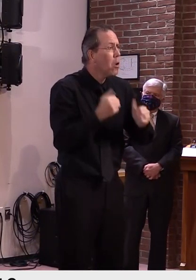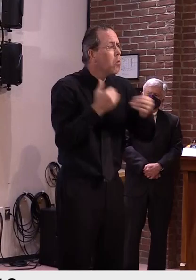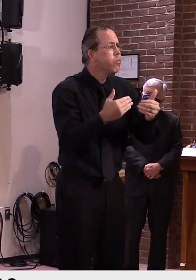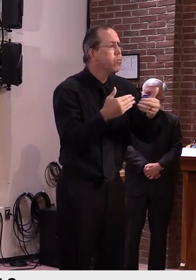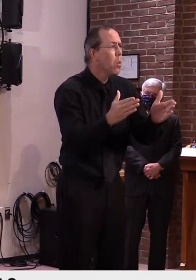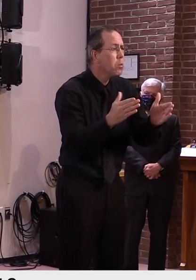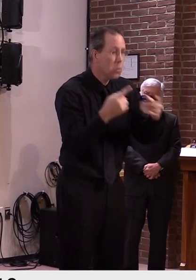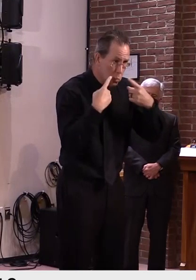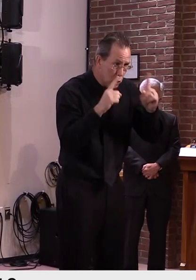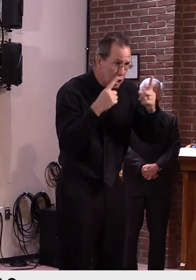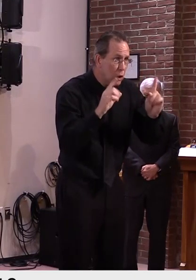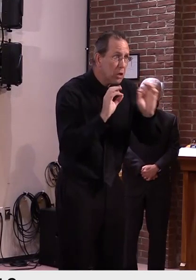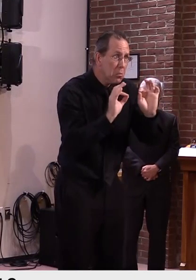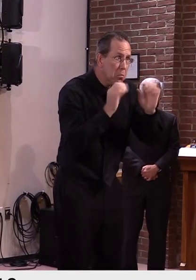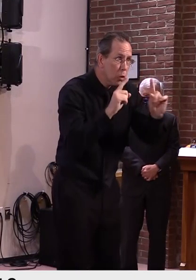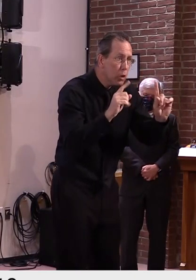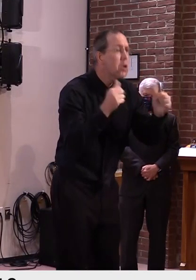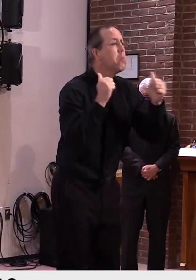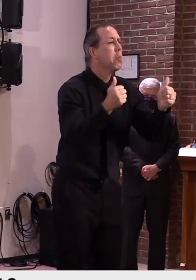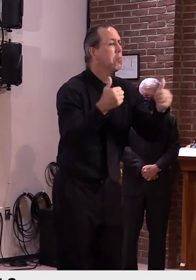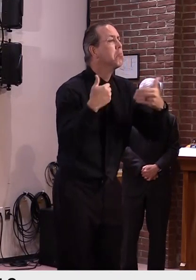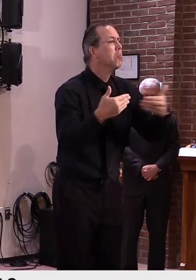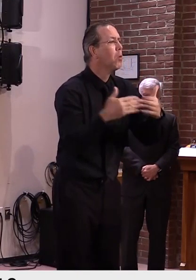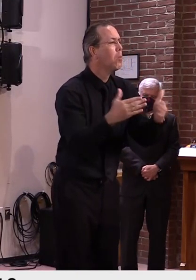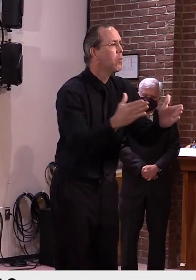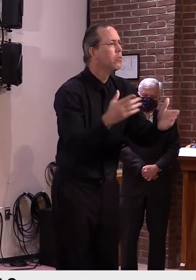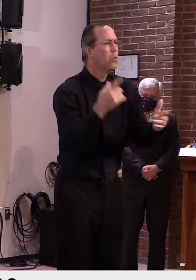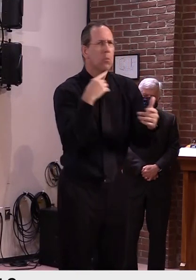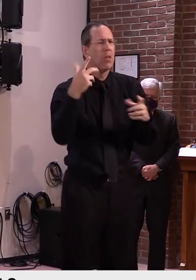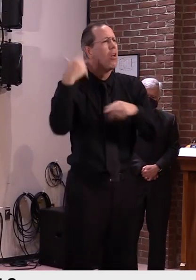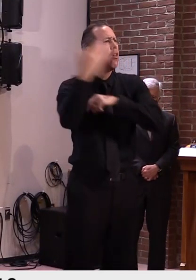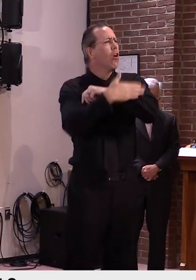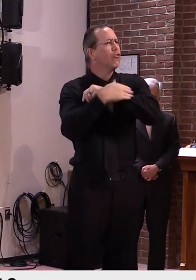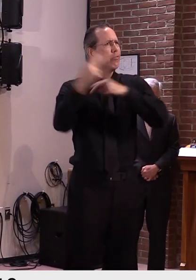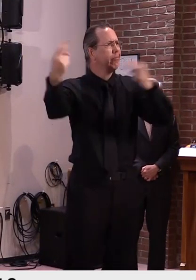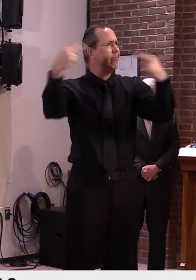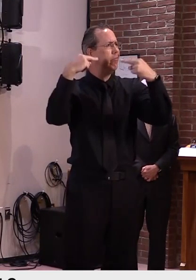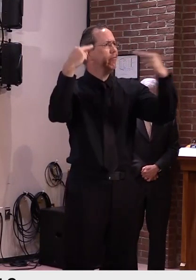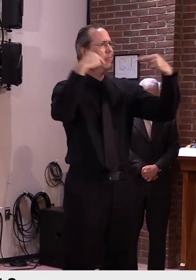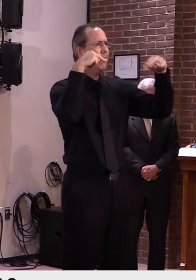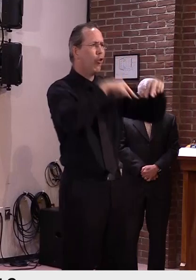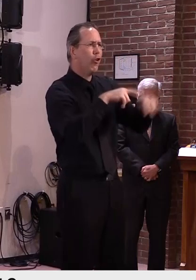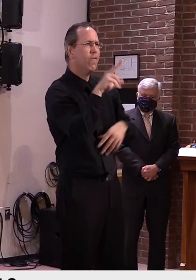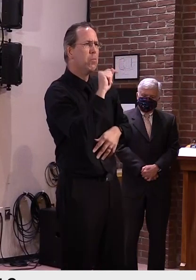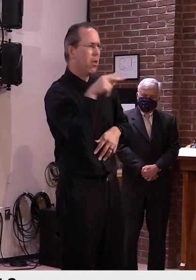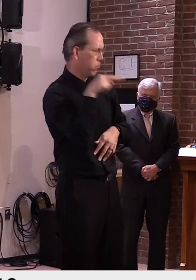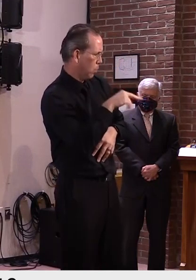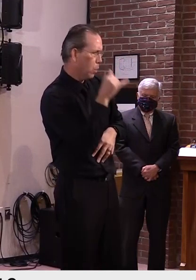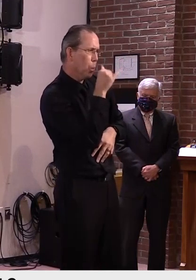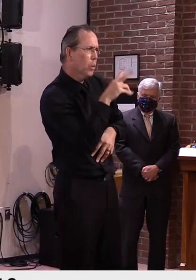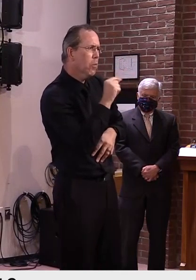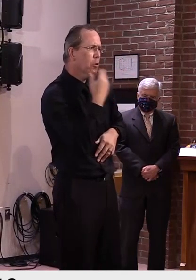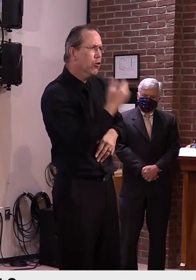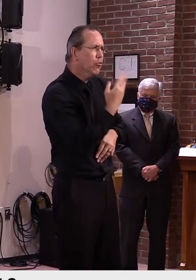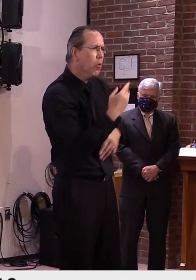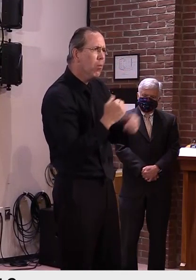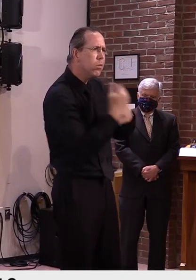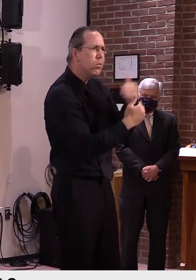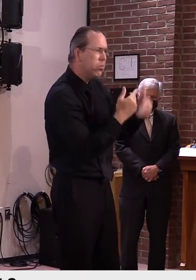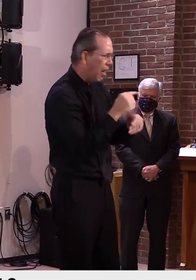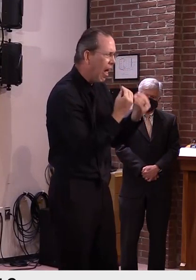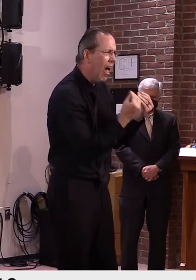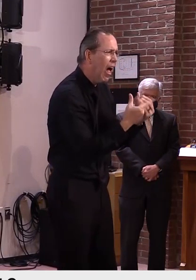suppressing this virus. So this is the approach we're going to continue to take, and we'll continue getting up here twice a week